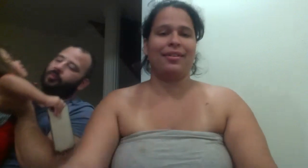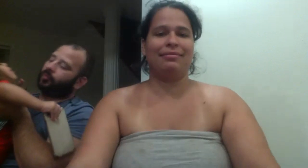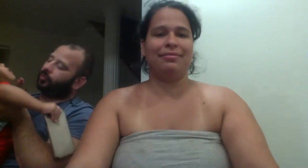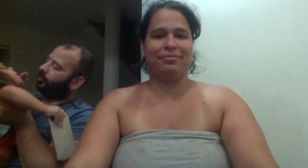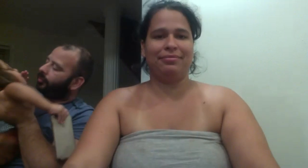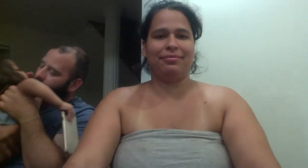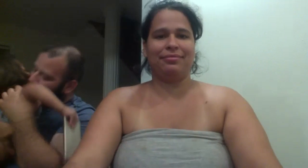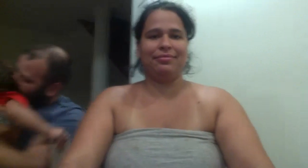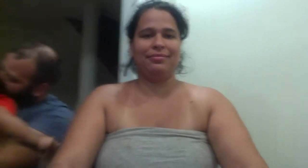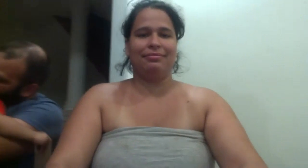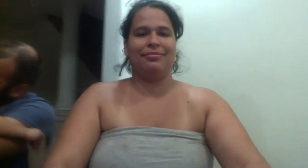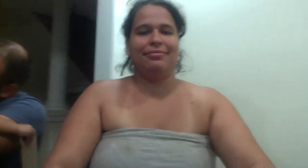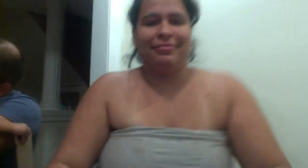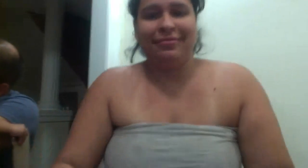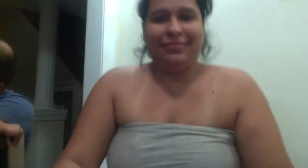I live in Canada. I'm from Canada.